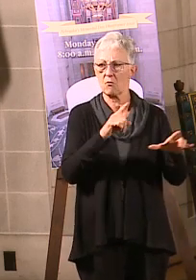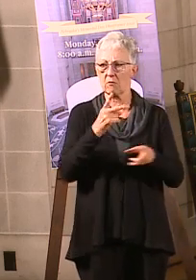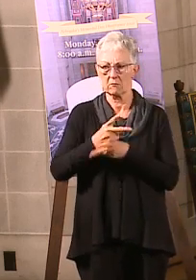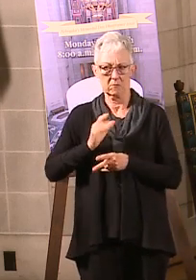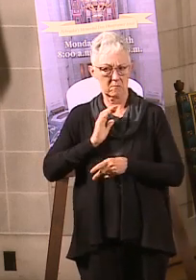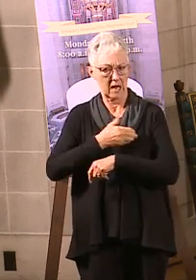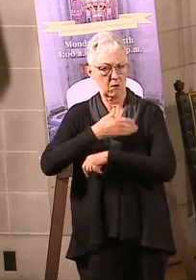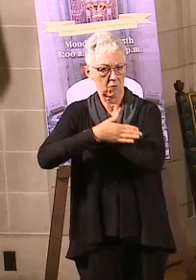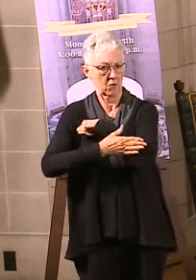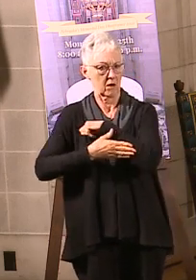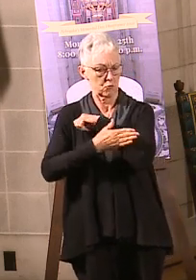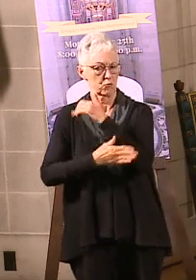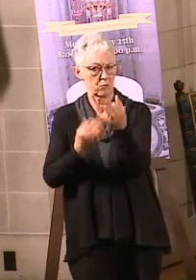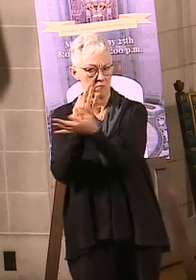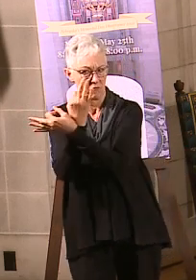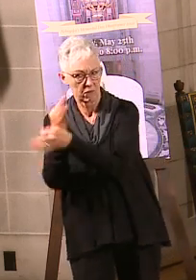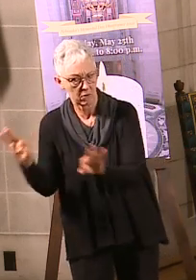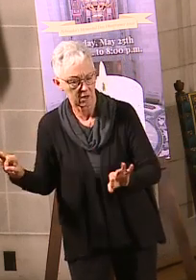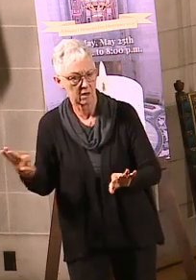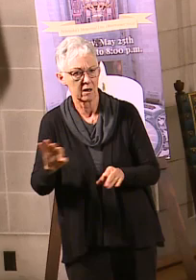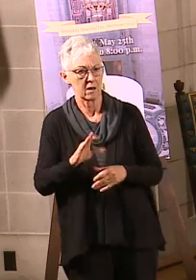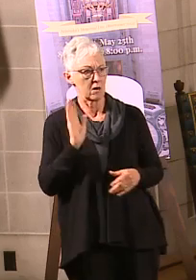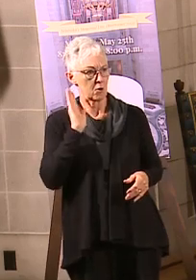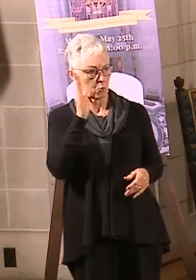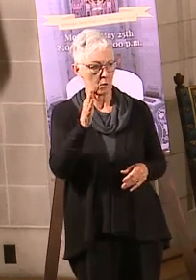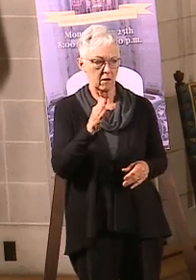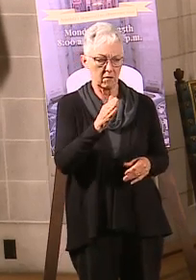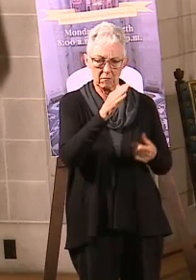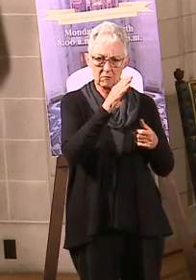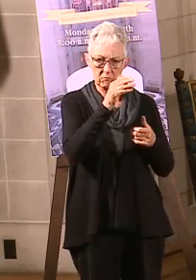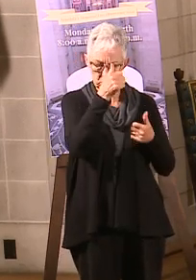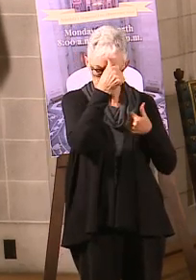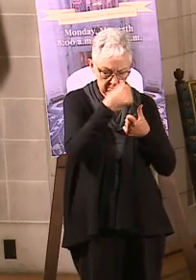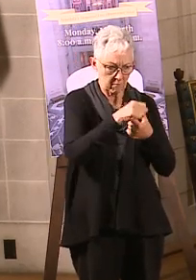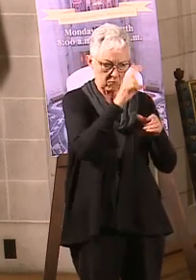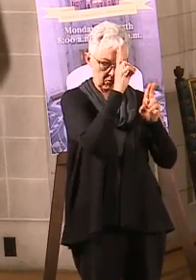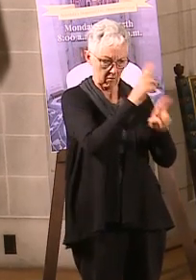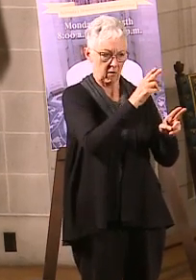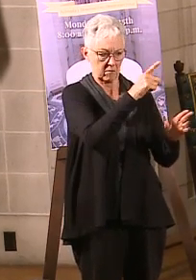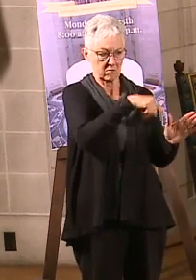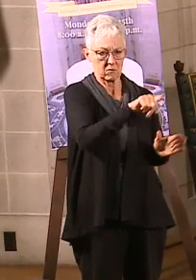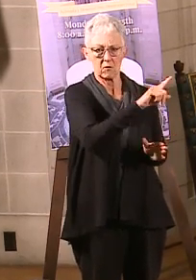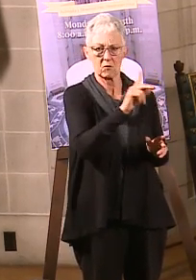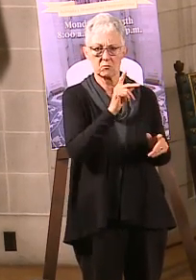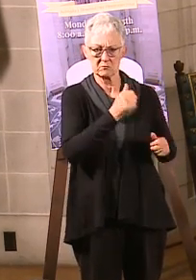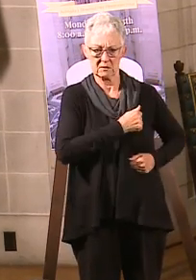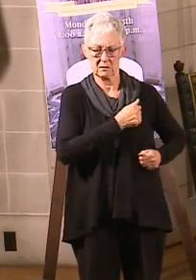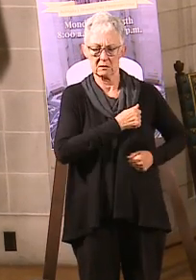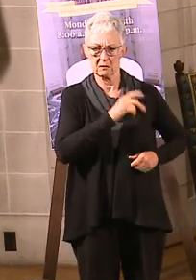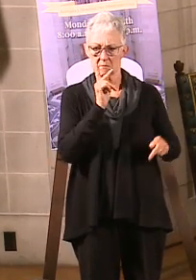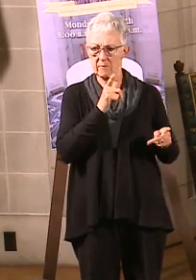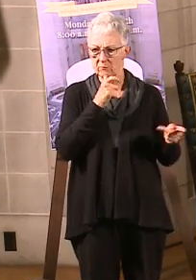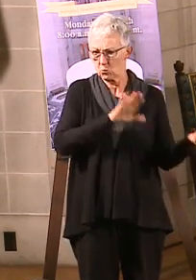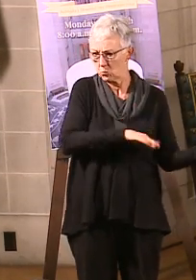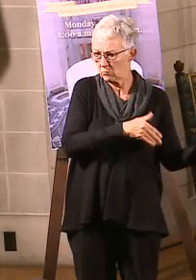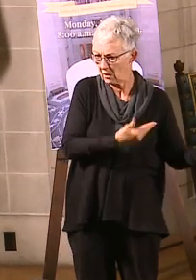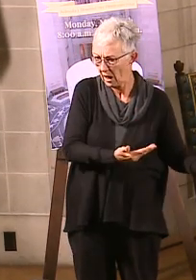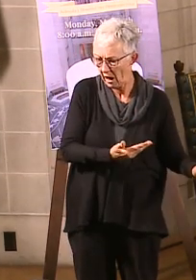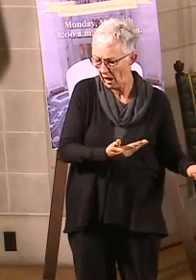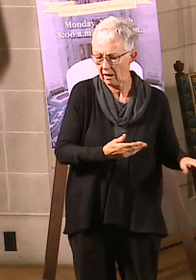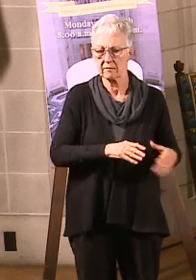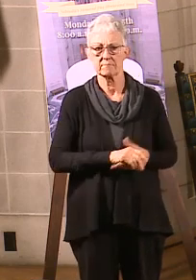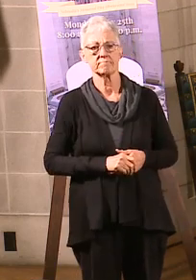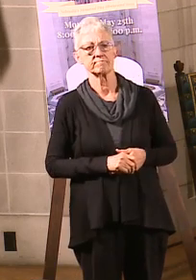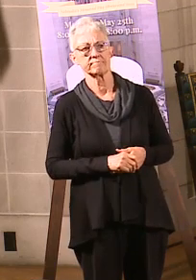our fallen heroes, the people who died to be able to give us our freedoms, and do it in a way that will help slow the spread of the virus, help keep